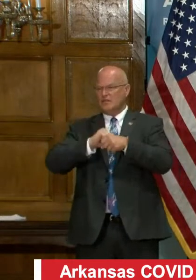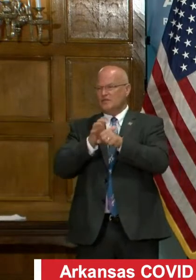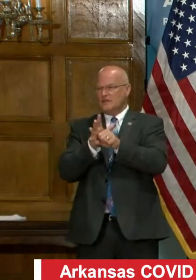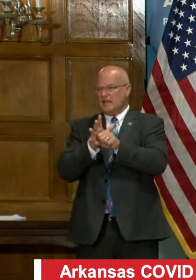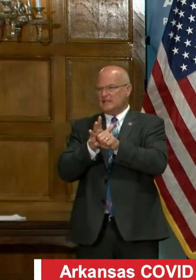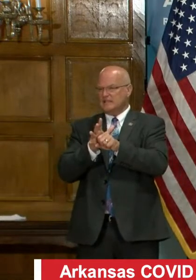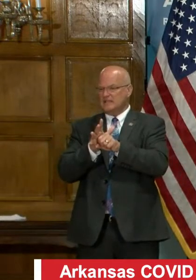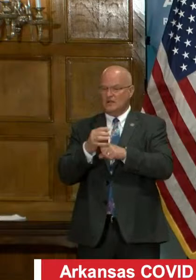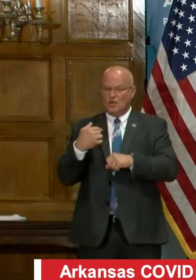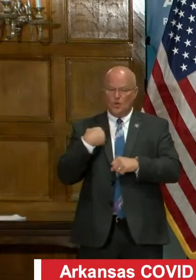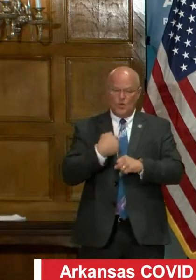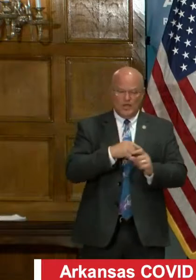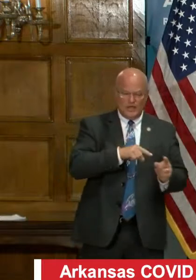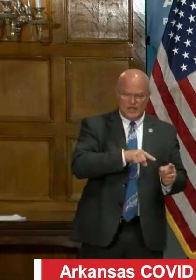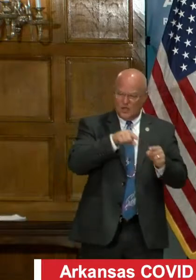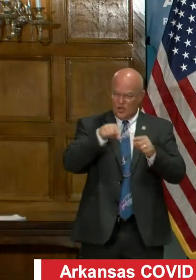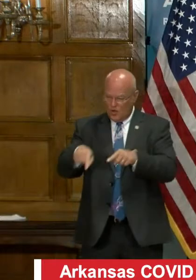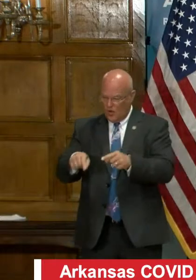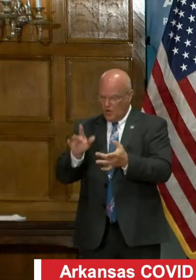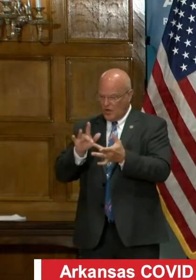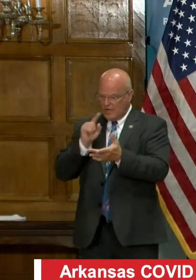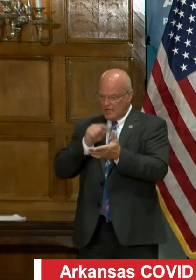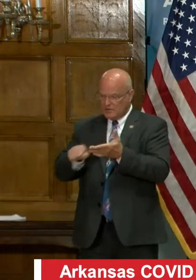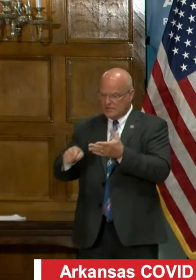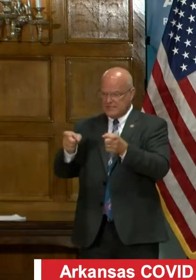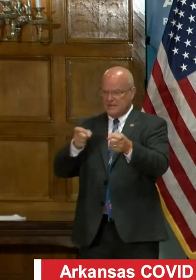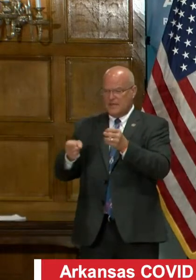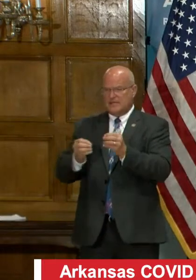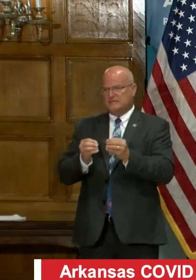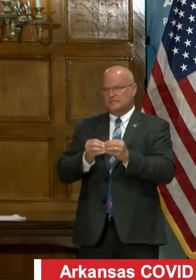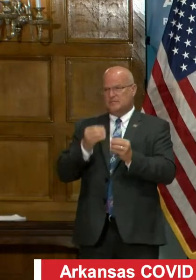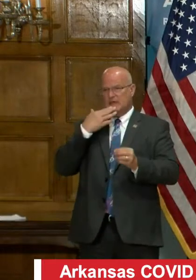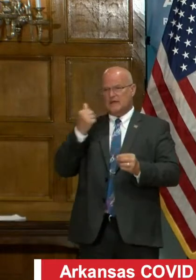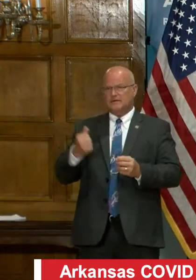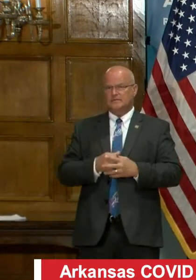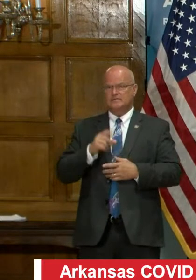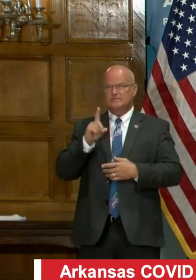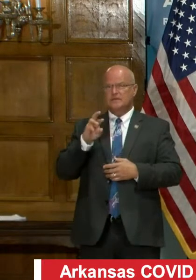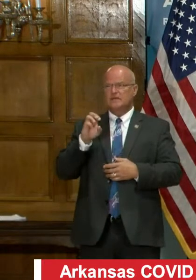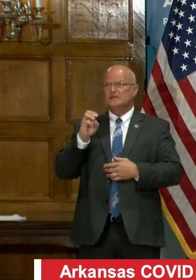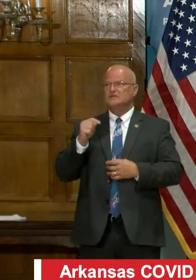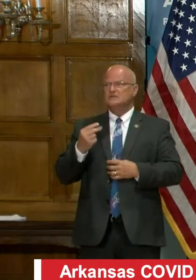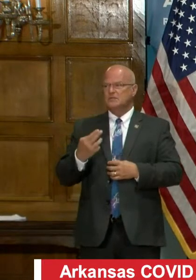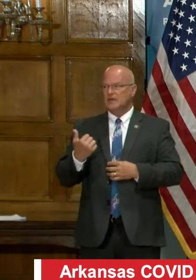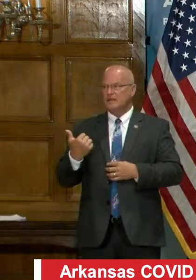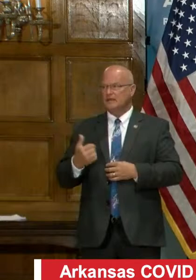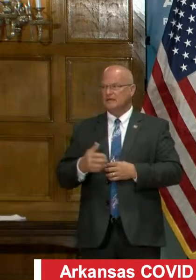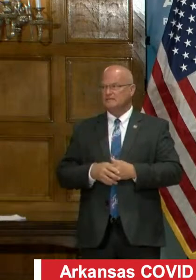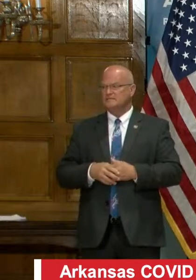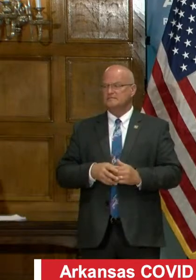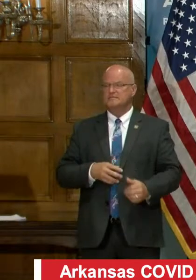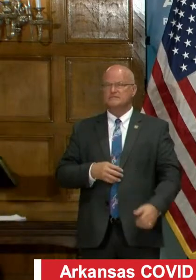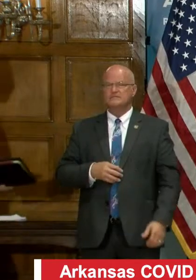there, we can do our contact tracing and manage it. Dr. Smith, did you have anything else there?